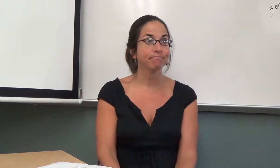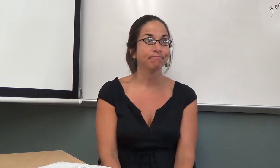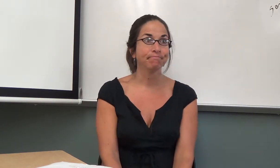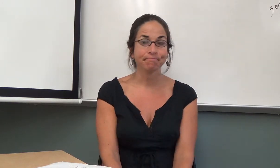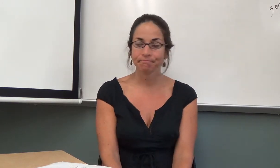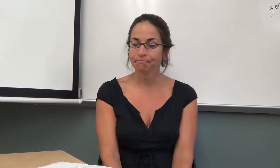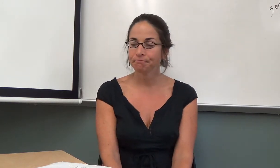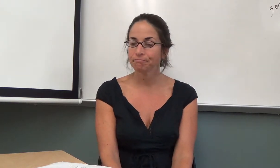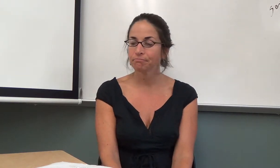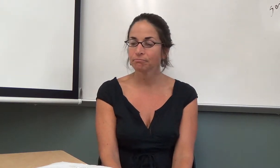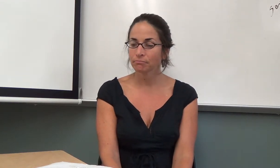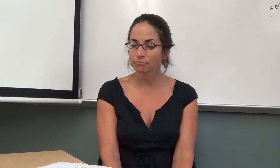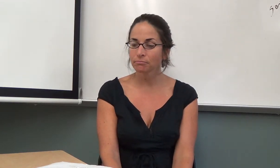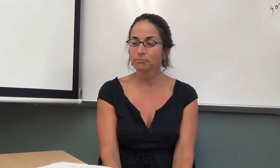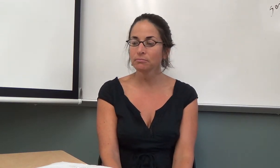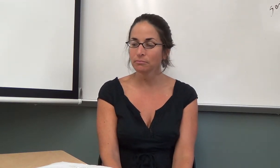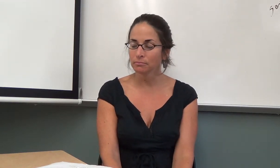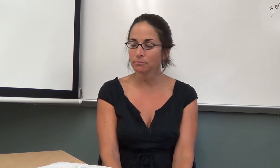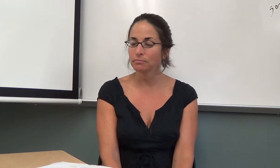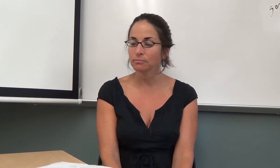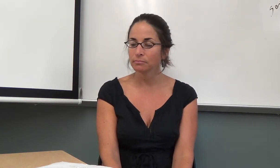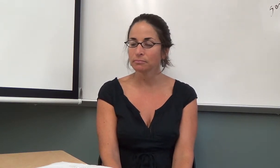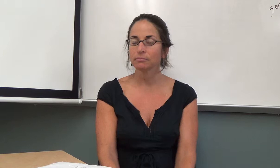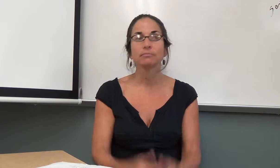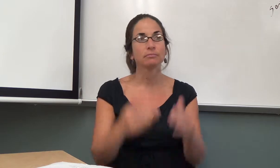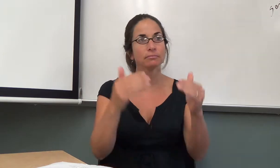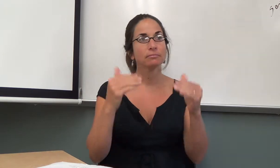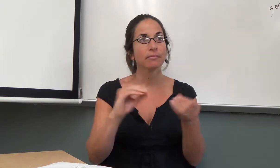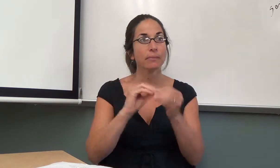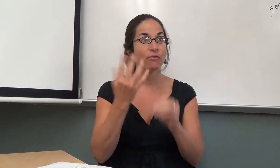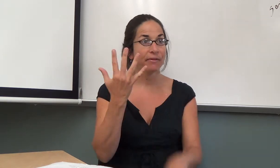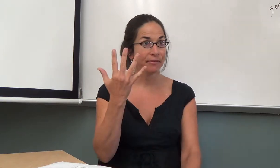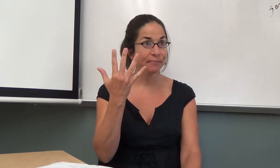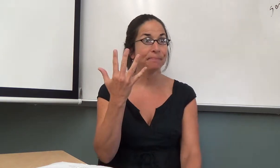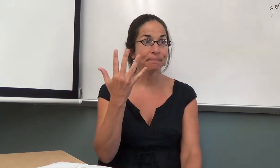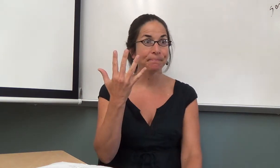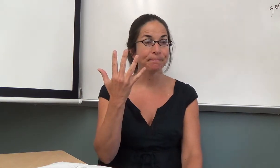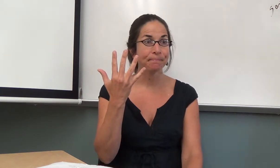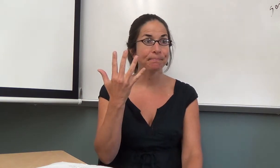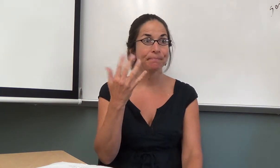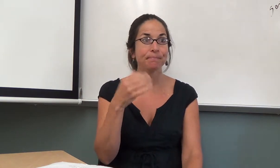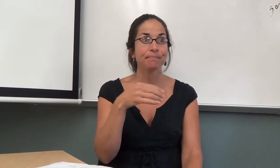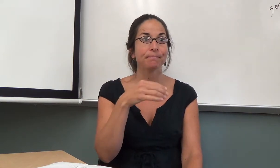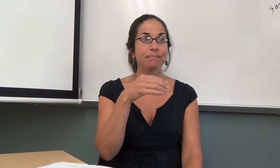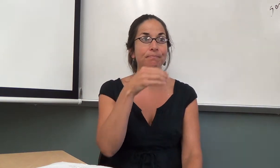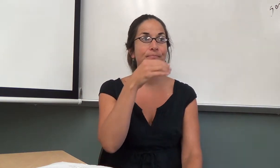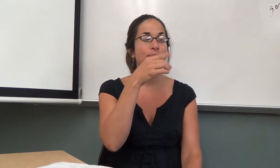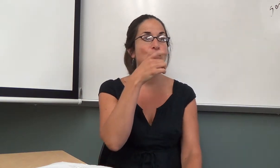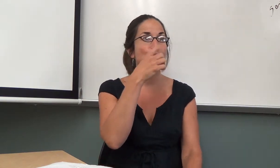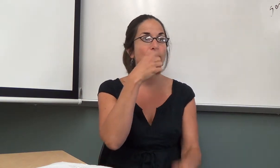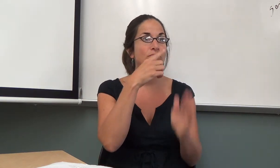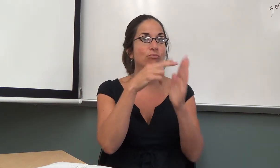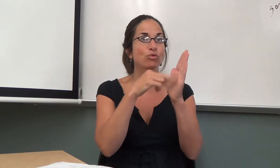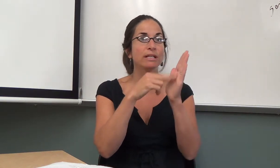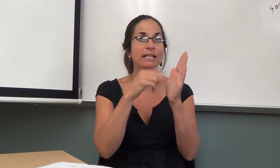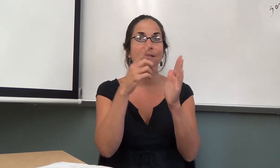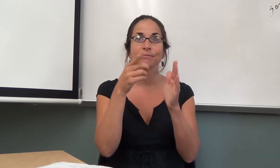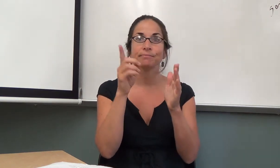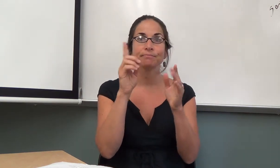Okay. How about number 5? Reader, please. You, sir. Thank you very much. Remind me.